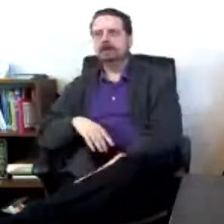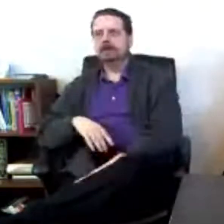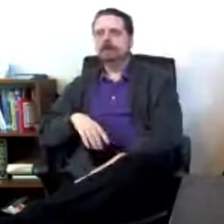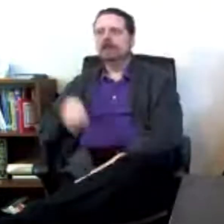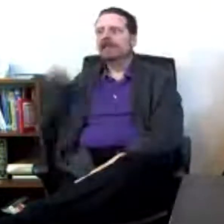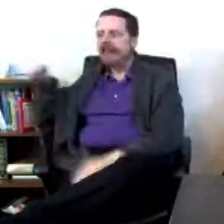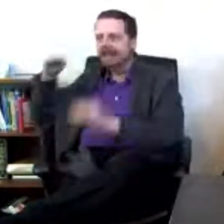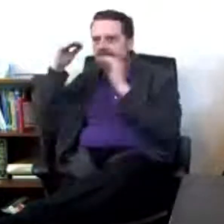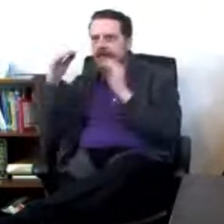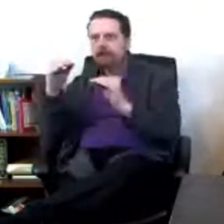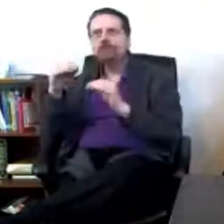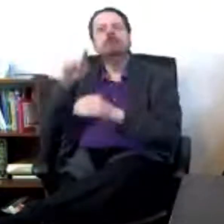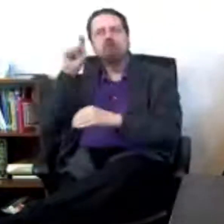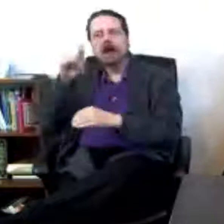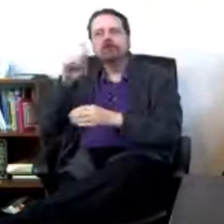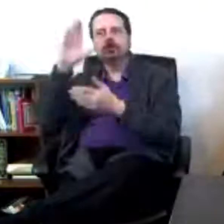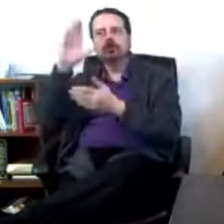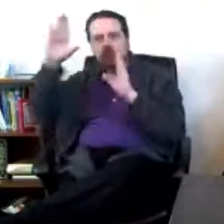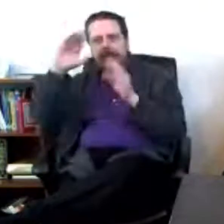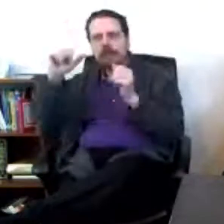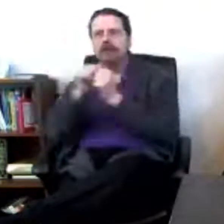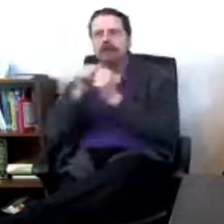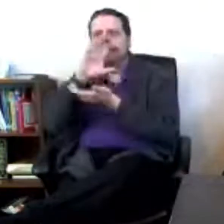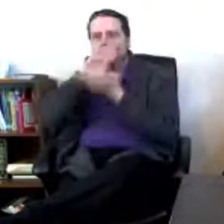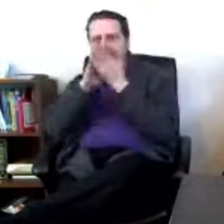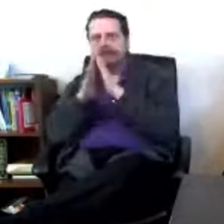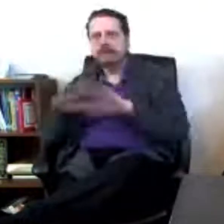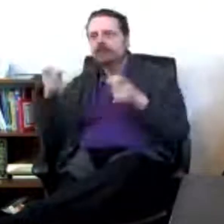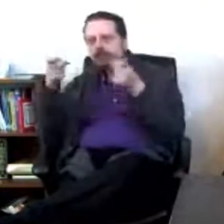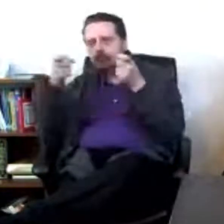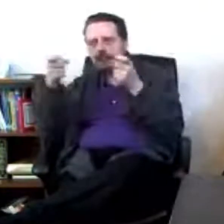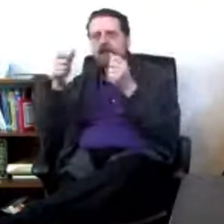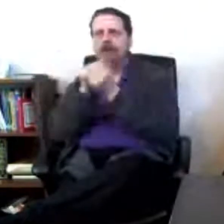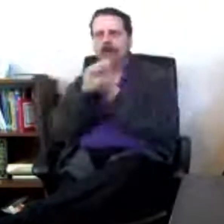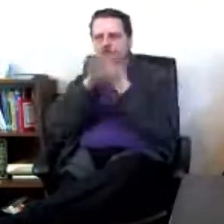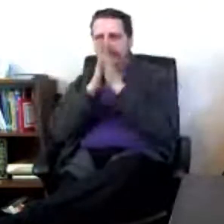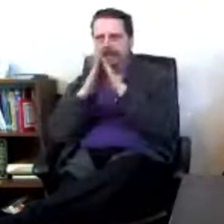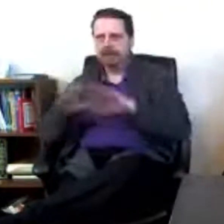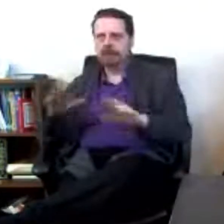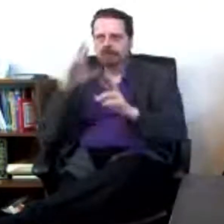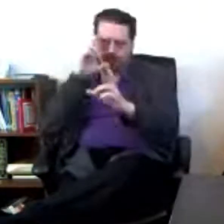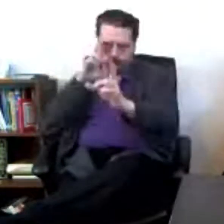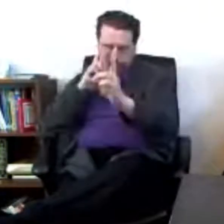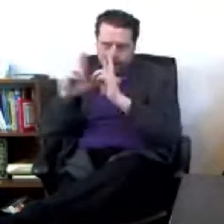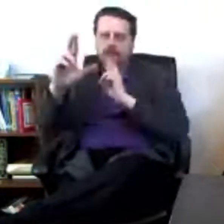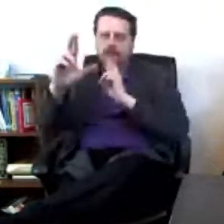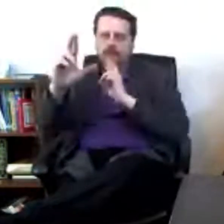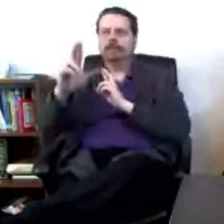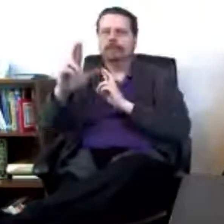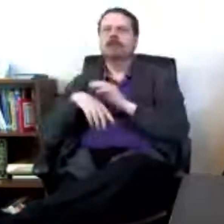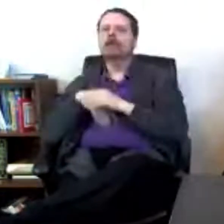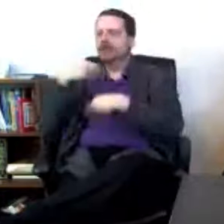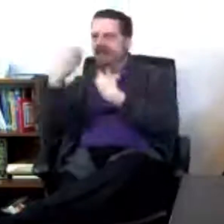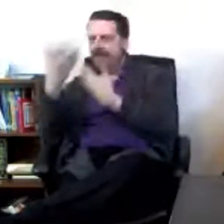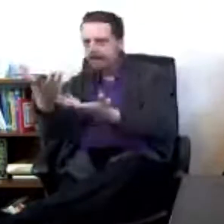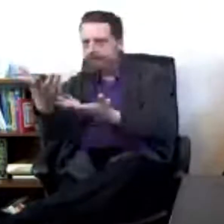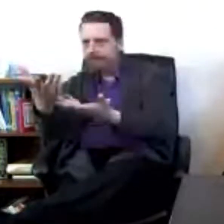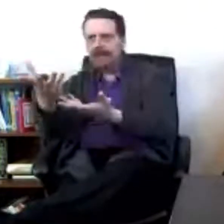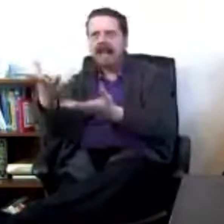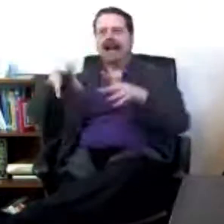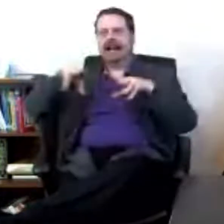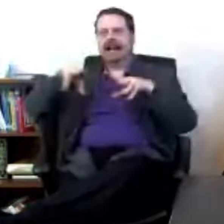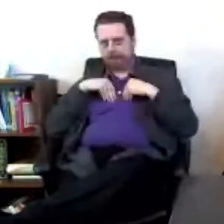each other with peace, and to treat each other with peace, to give peace, and